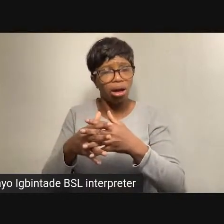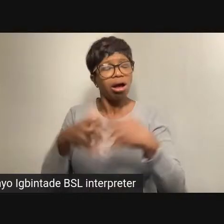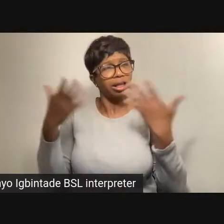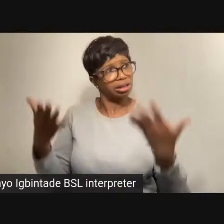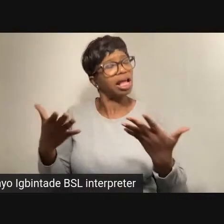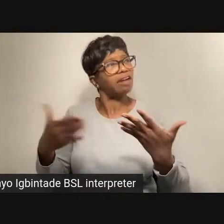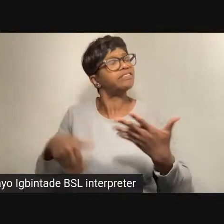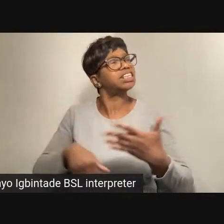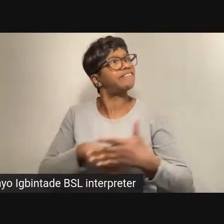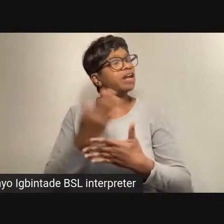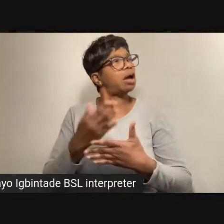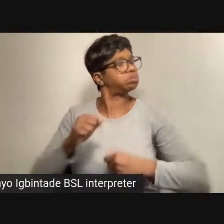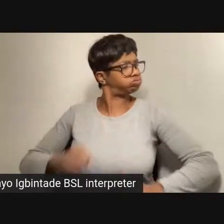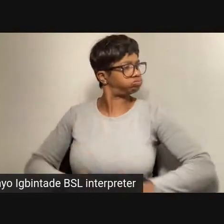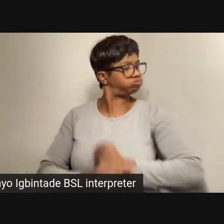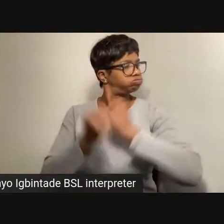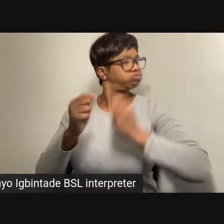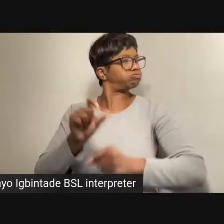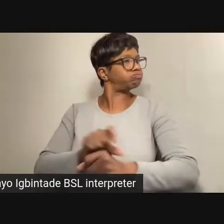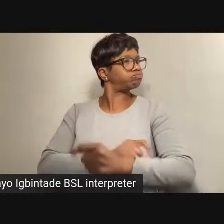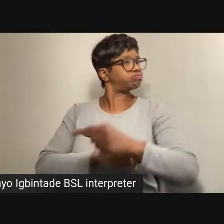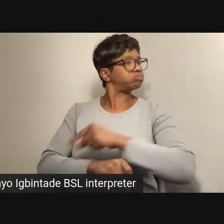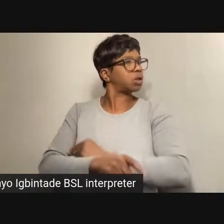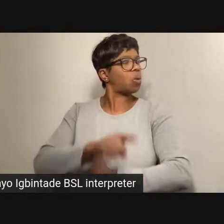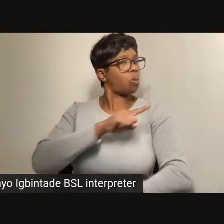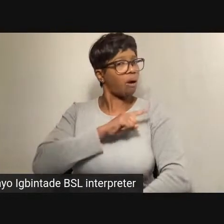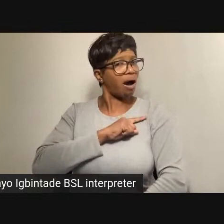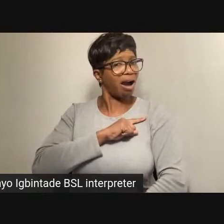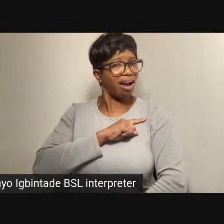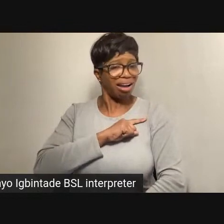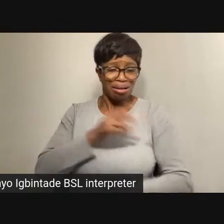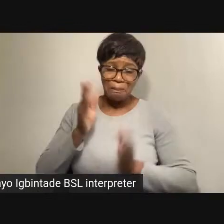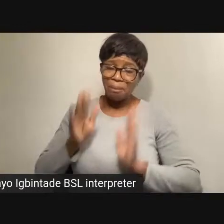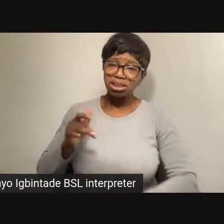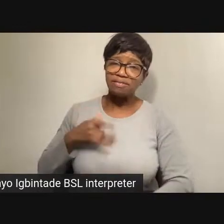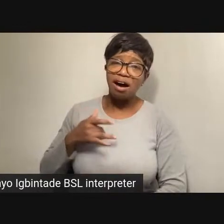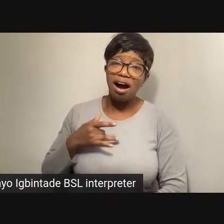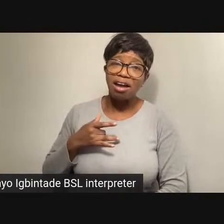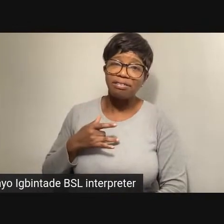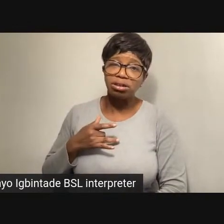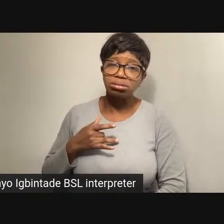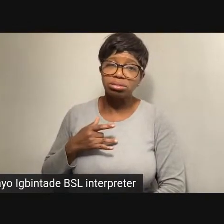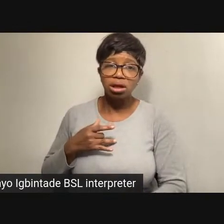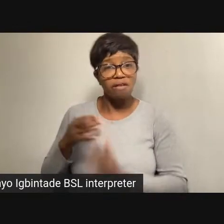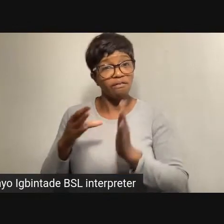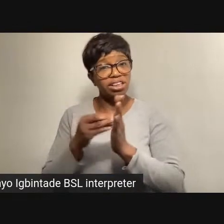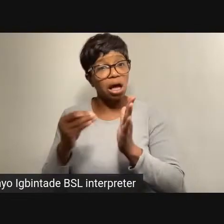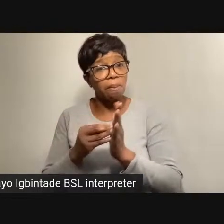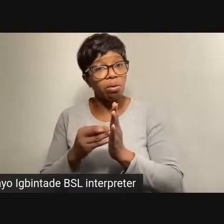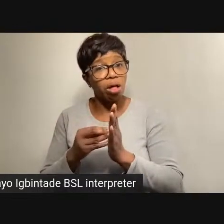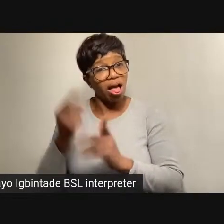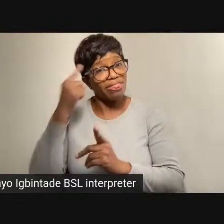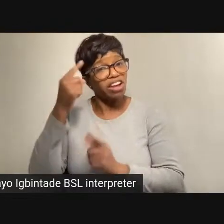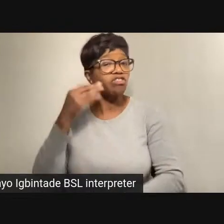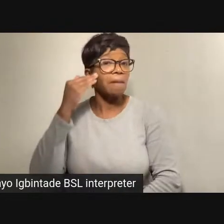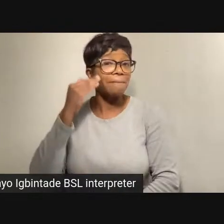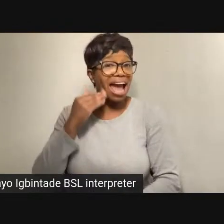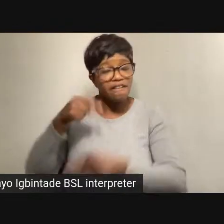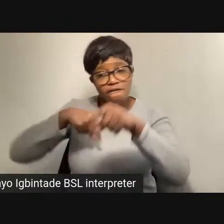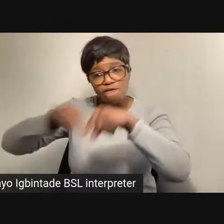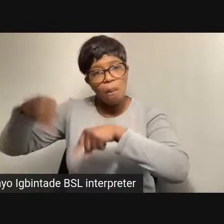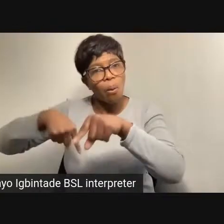resilience so as to survive. For example, think of the Black footballers in the England squad.